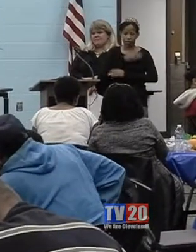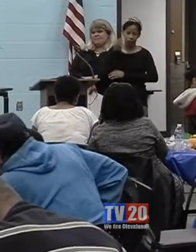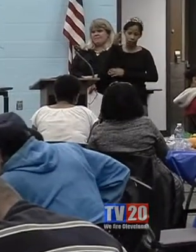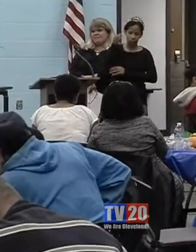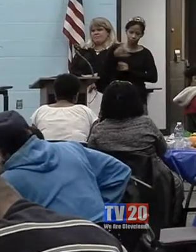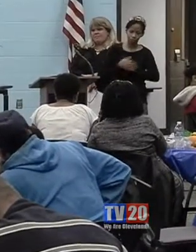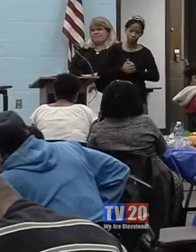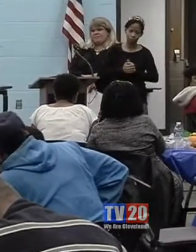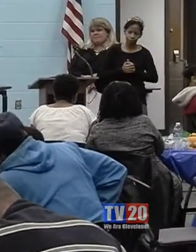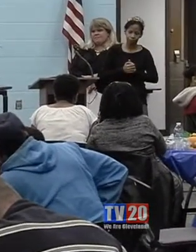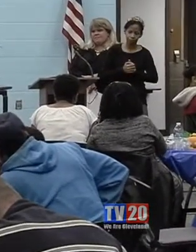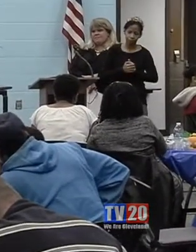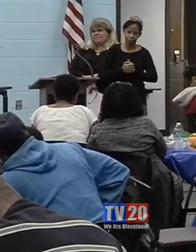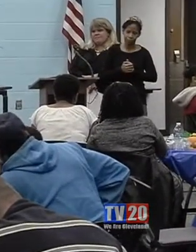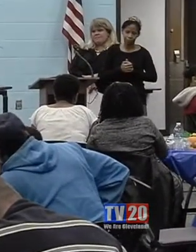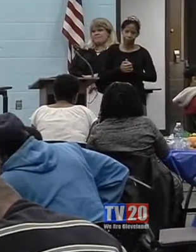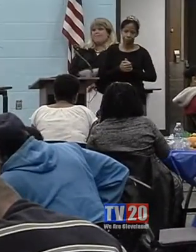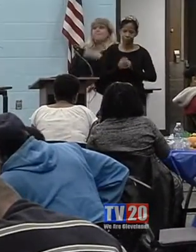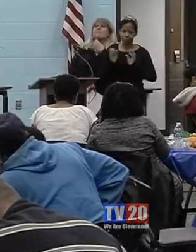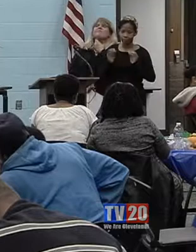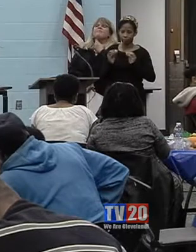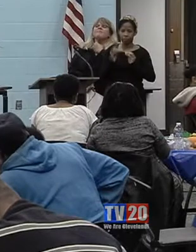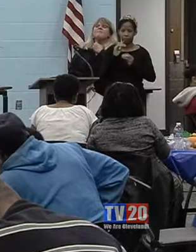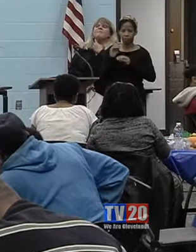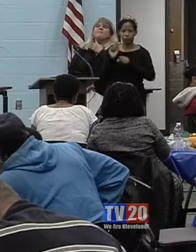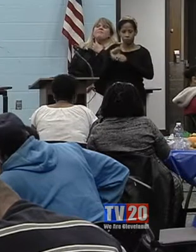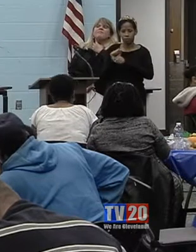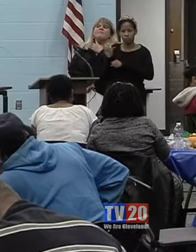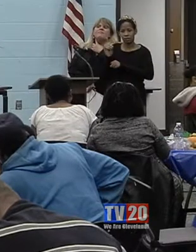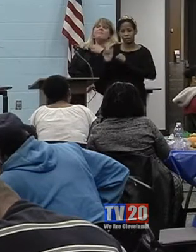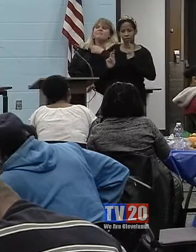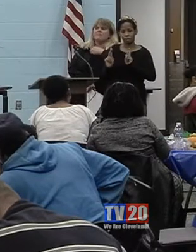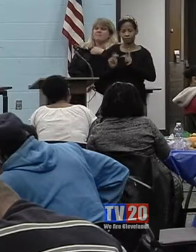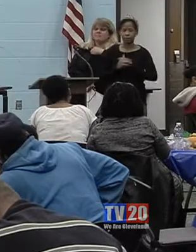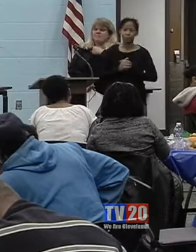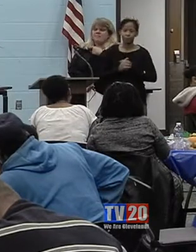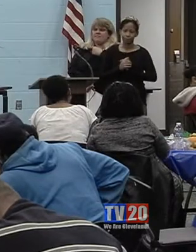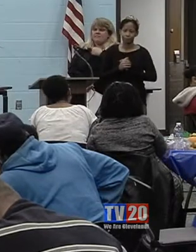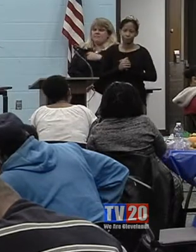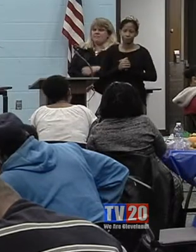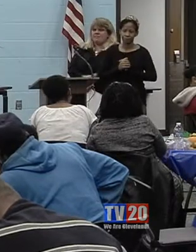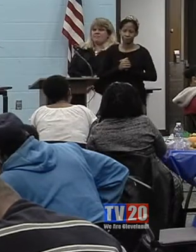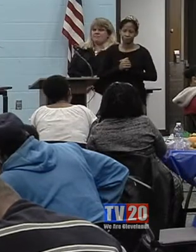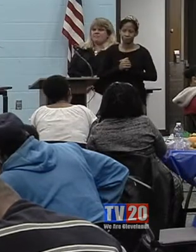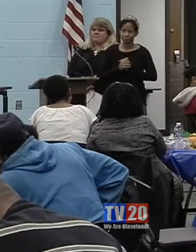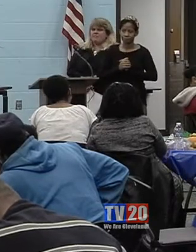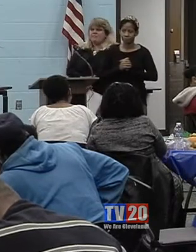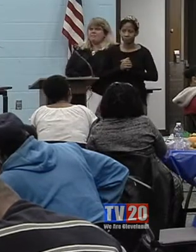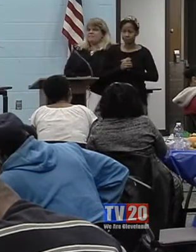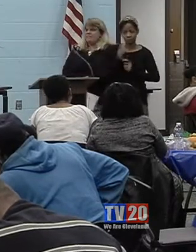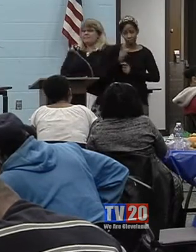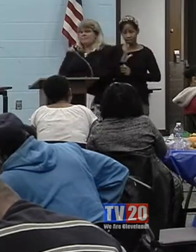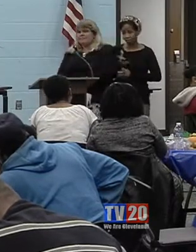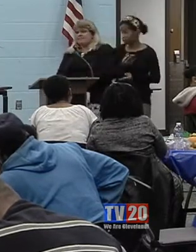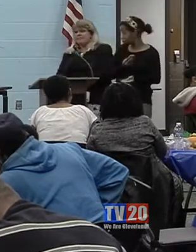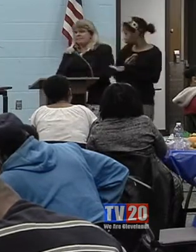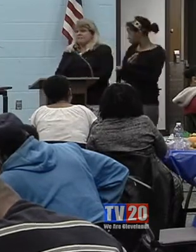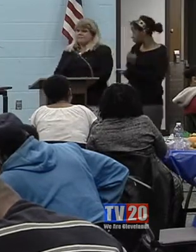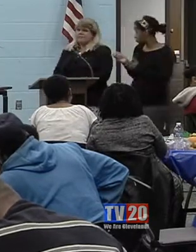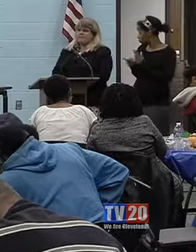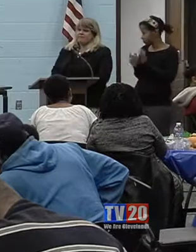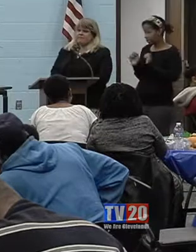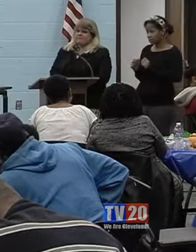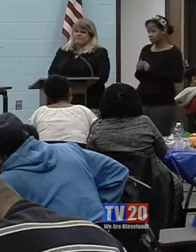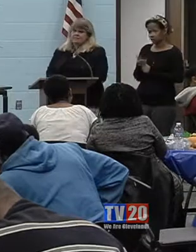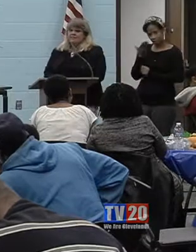the culture of dealing with the disabled or abilities, whatever the case may be. So I think we should go back to that.